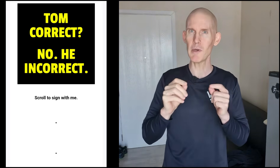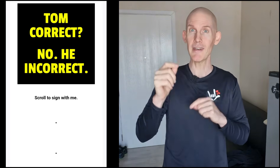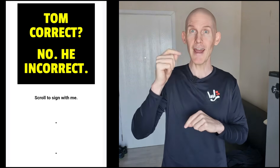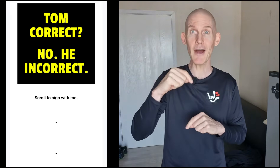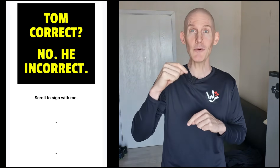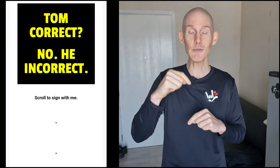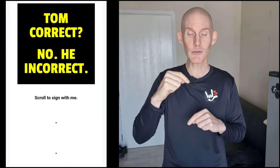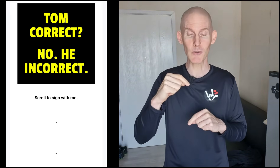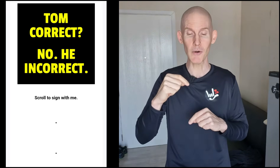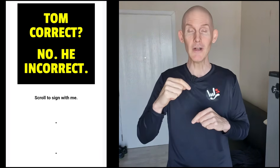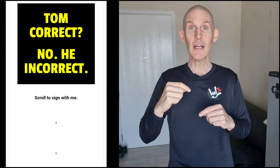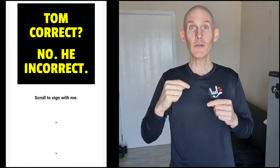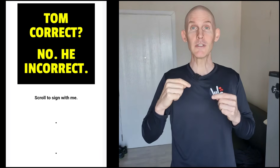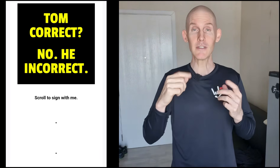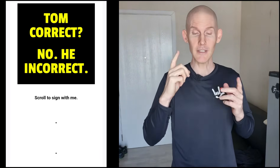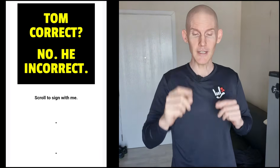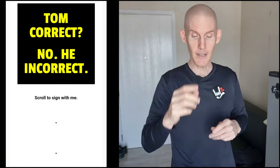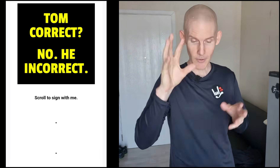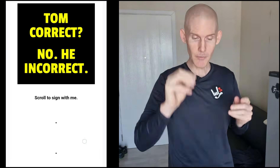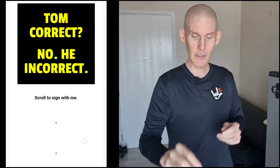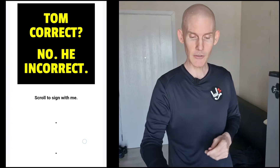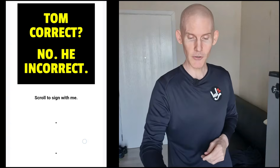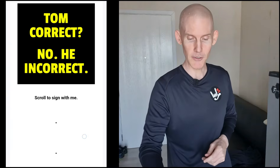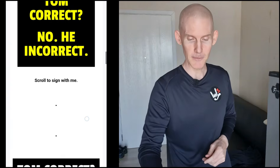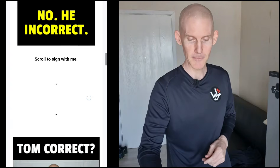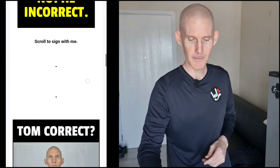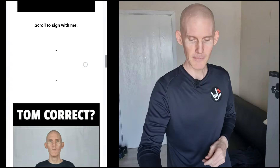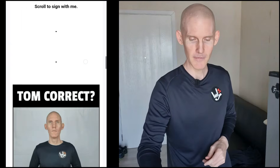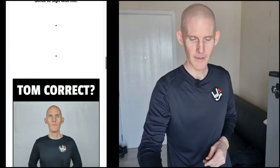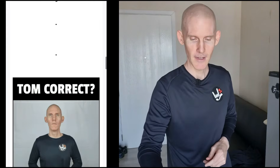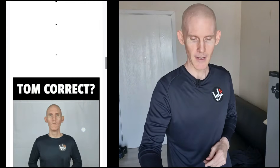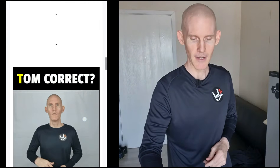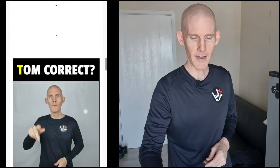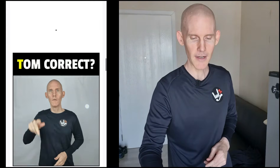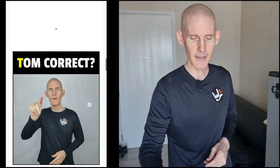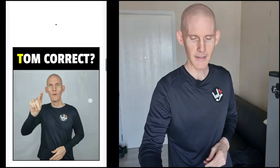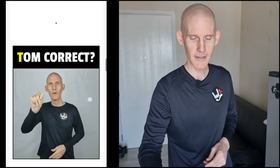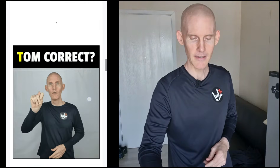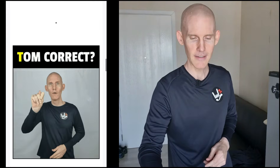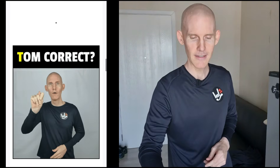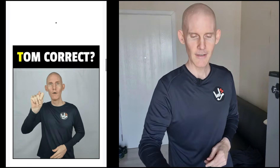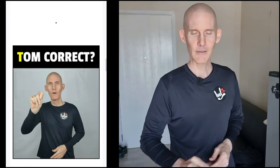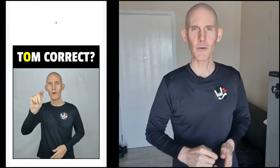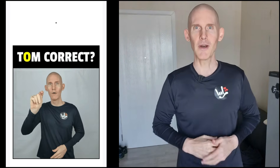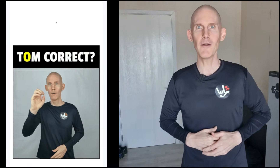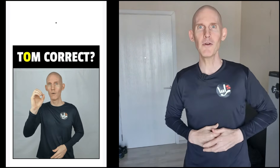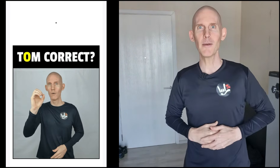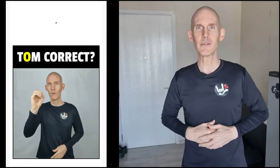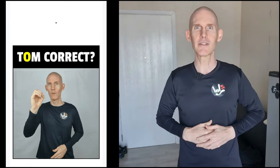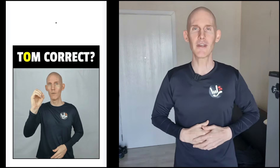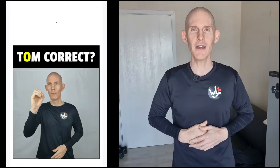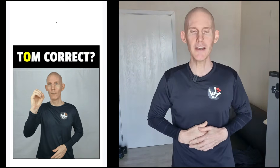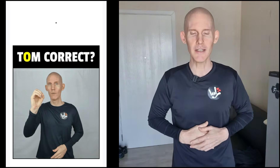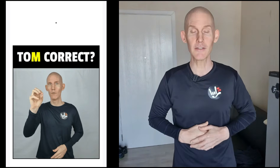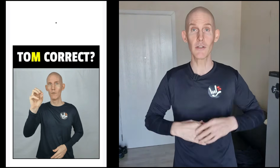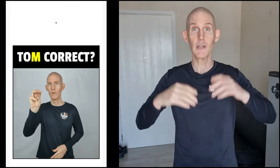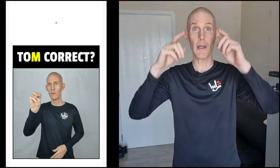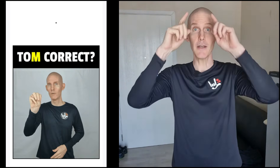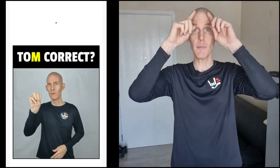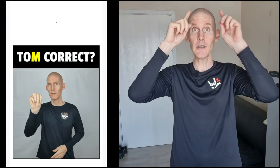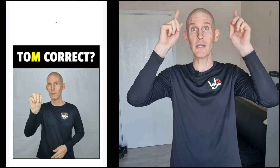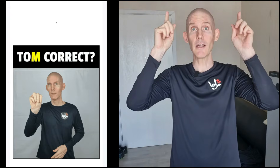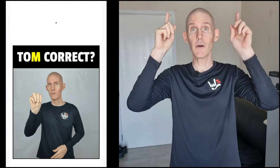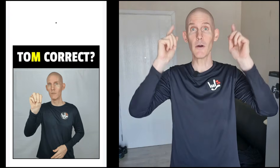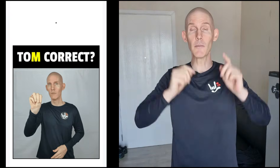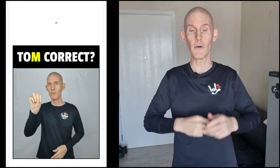with me, but now when you scroll, you can see, well, let me just show you. Aha! So whatever I'm signing, it's going to